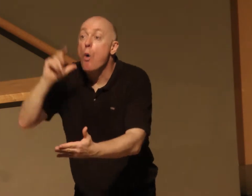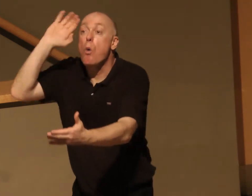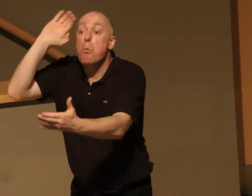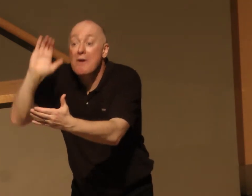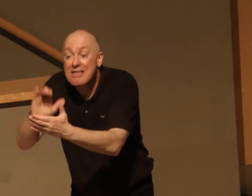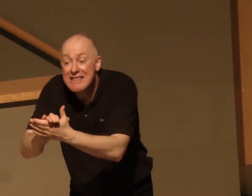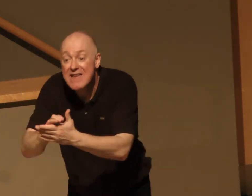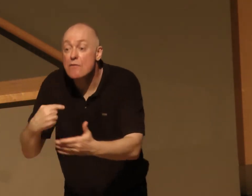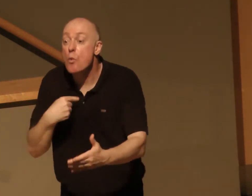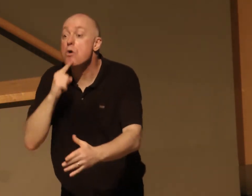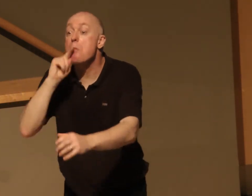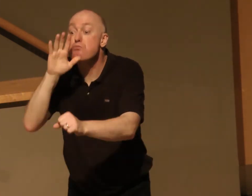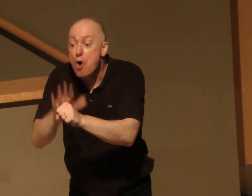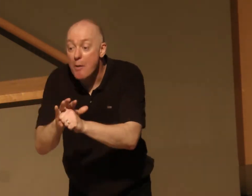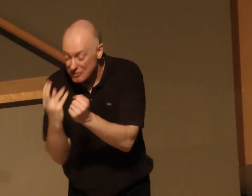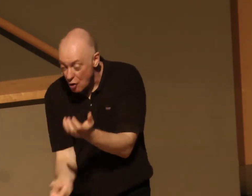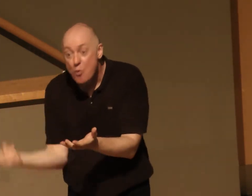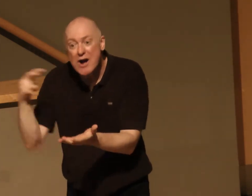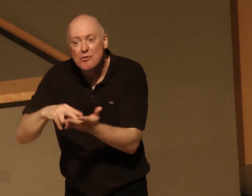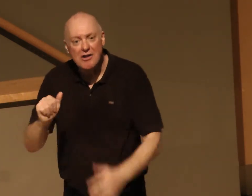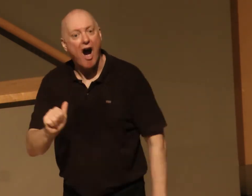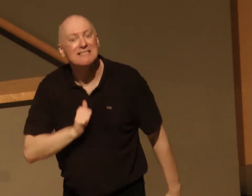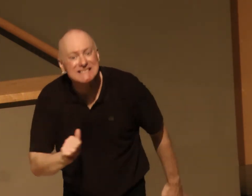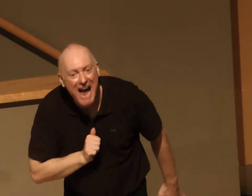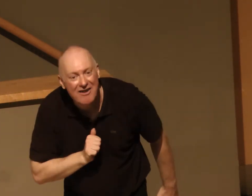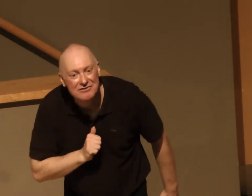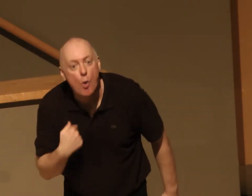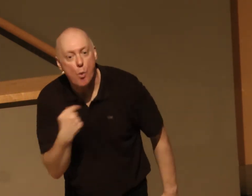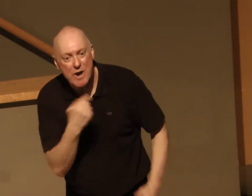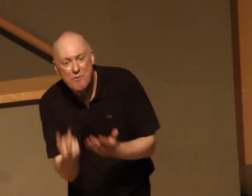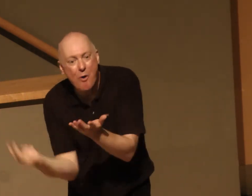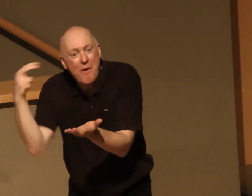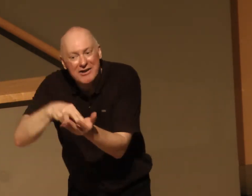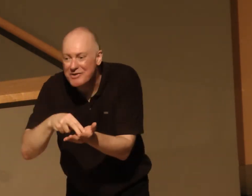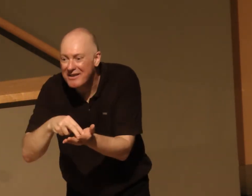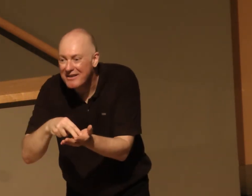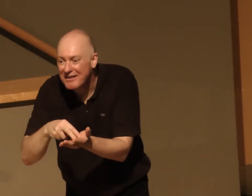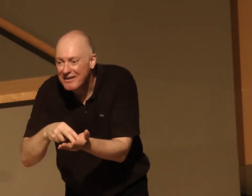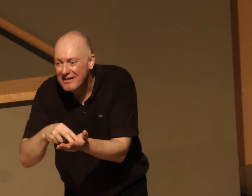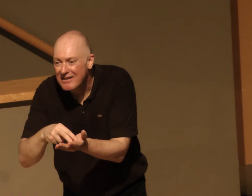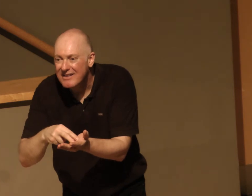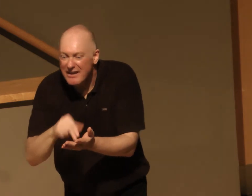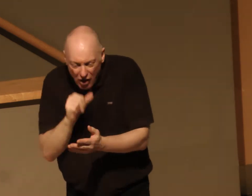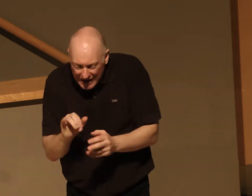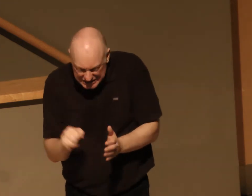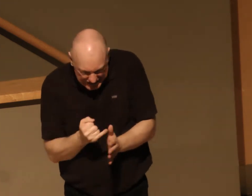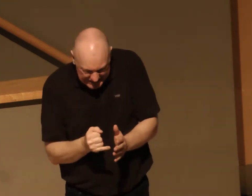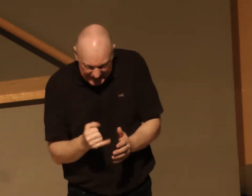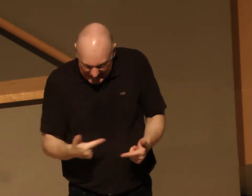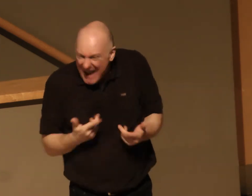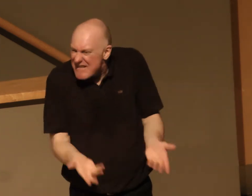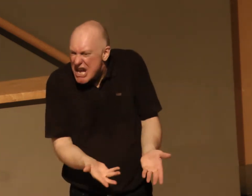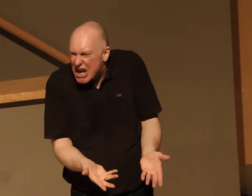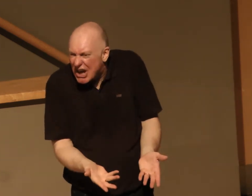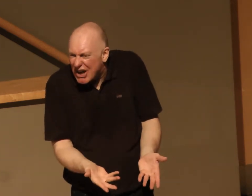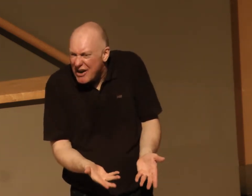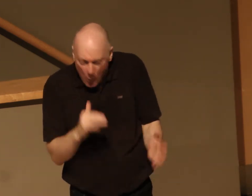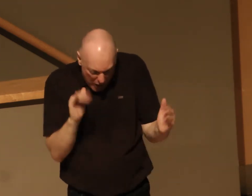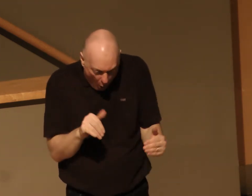are promised a resurrection of our own this life is not all there is to live for if we're putting all our hope in this life